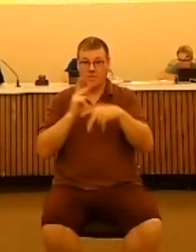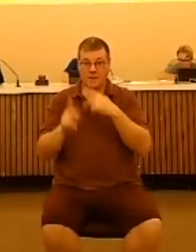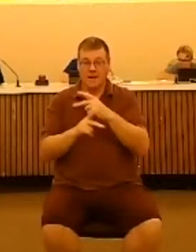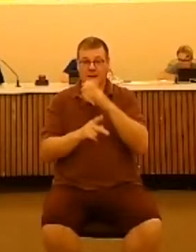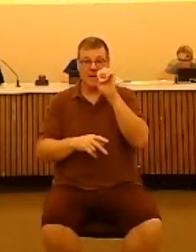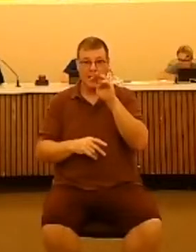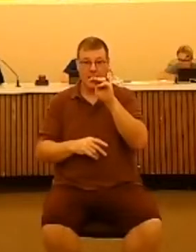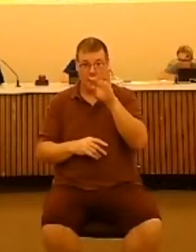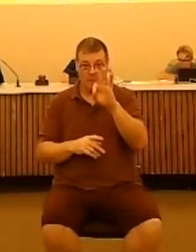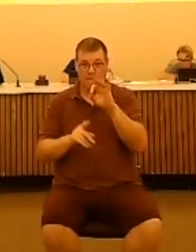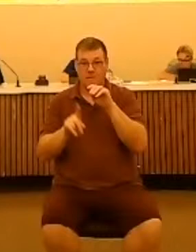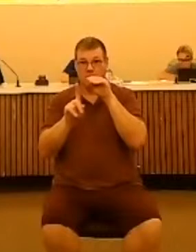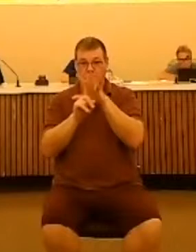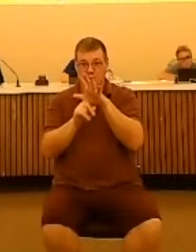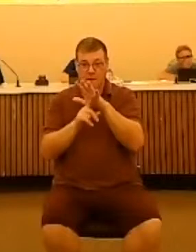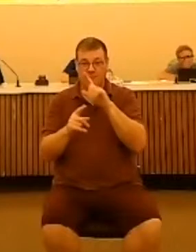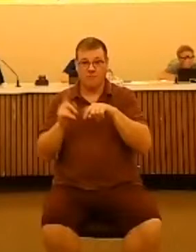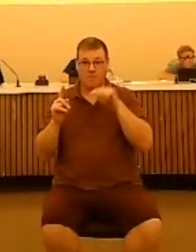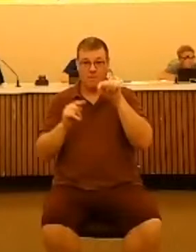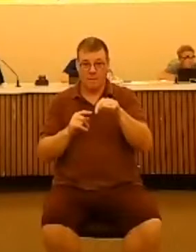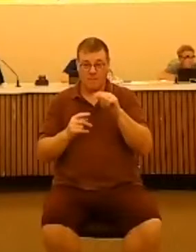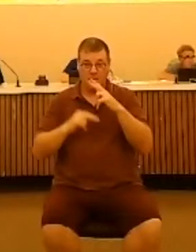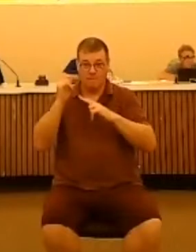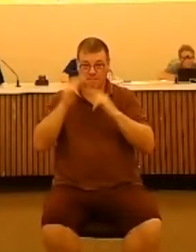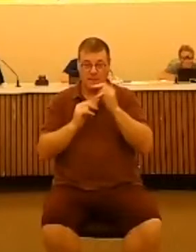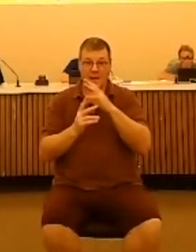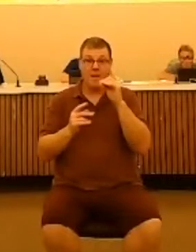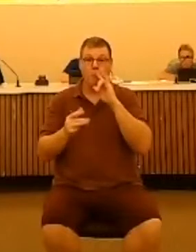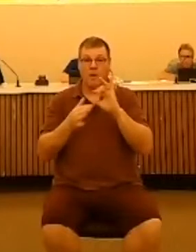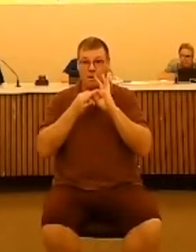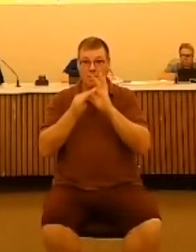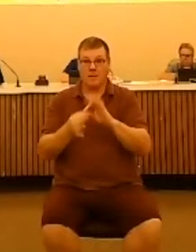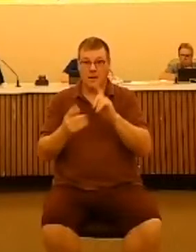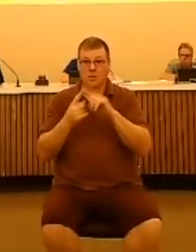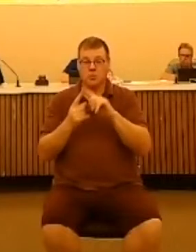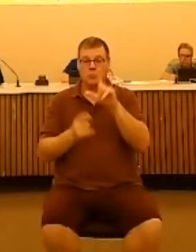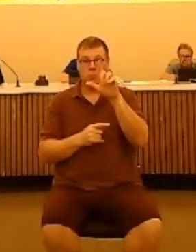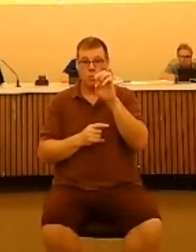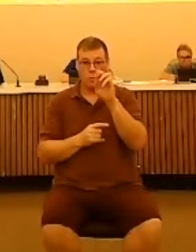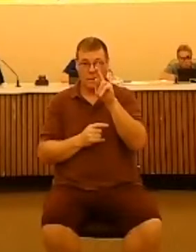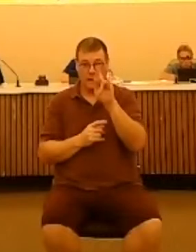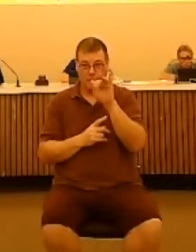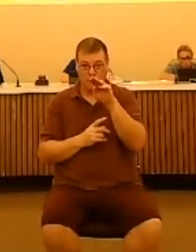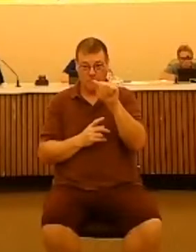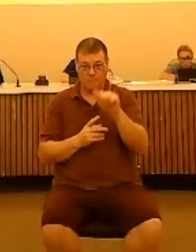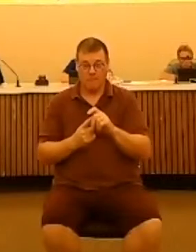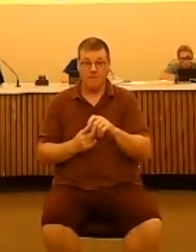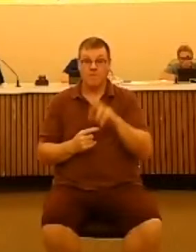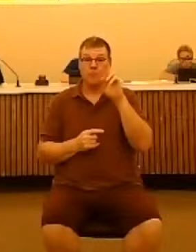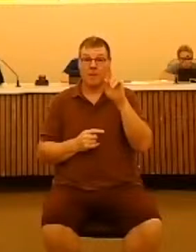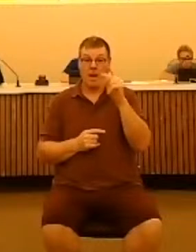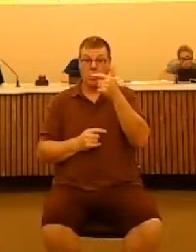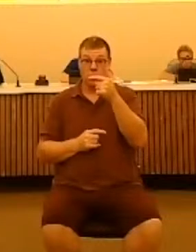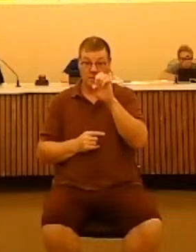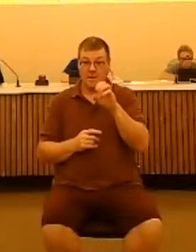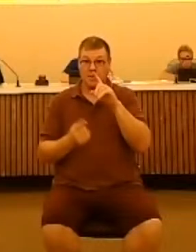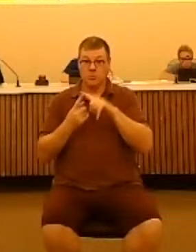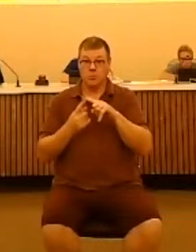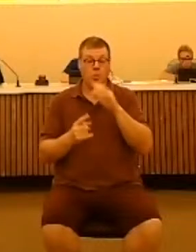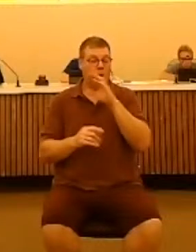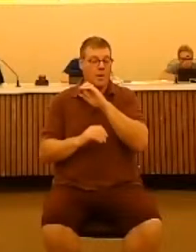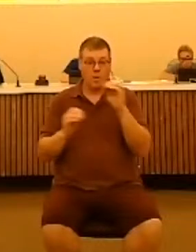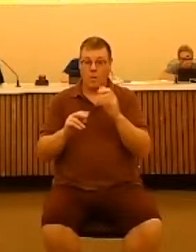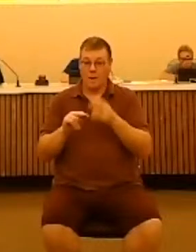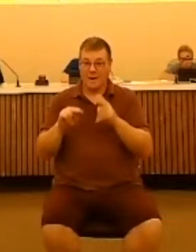EMF emitted from transmission facilities, which have been linked to childhood leukemia. RG&E has agreed to no net increase